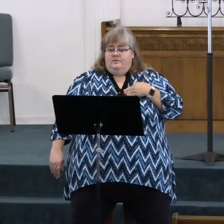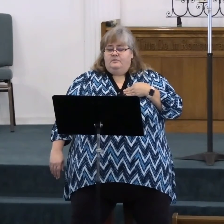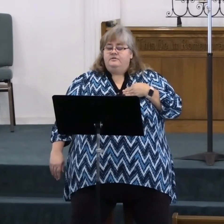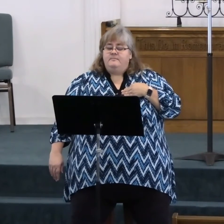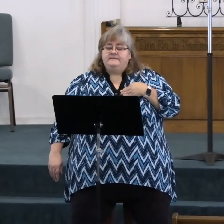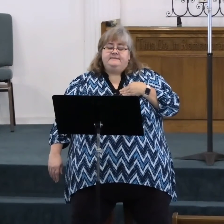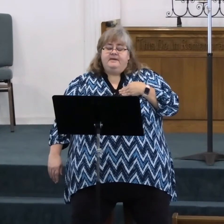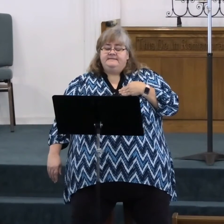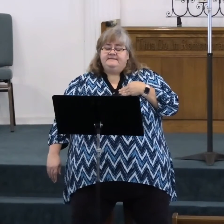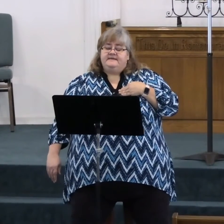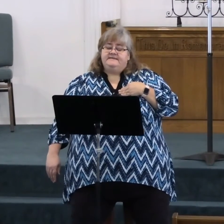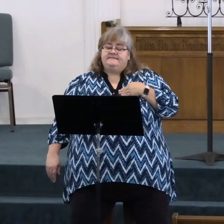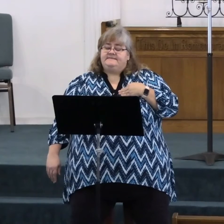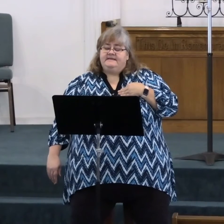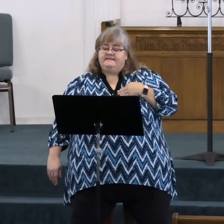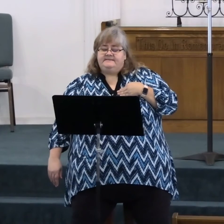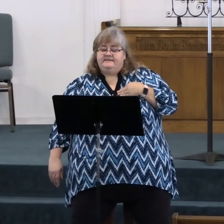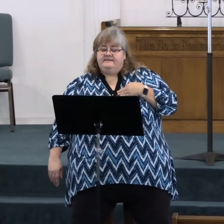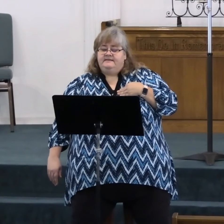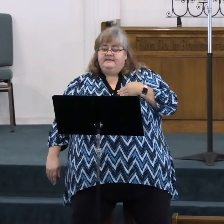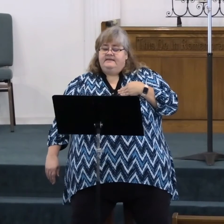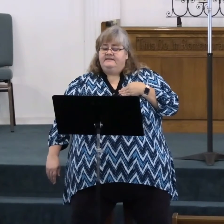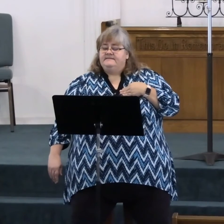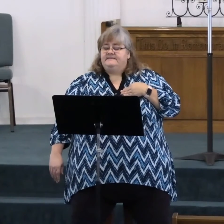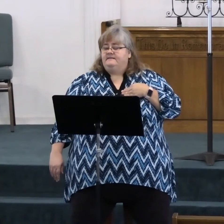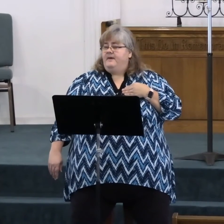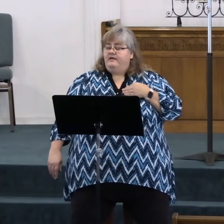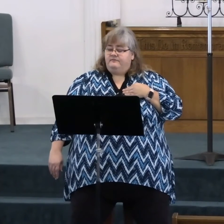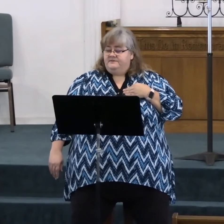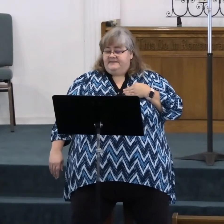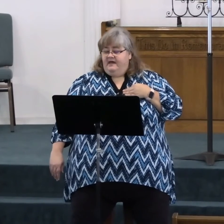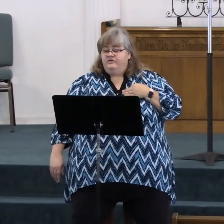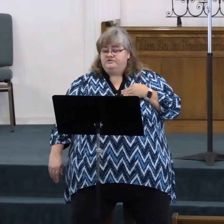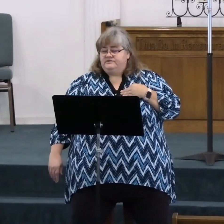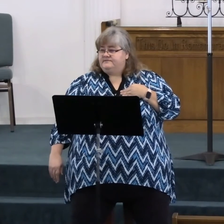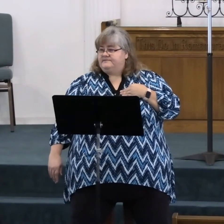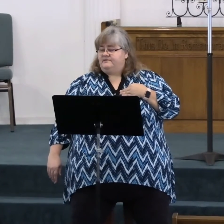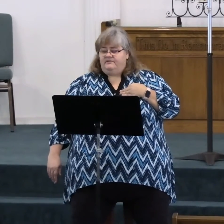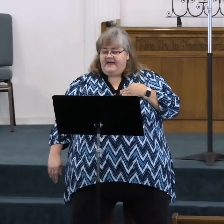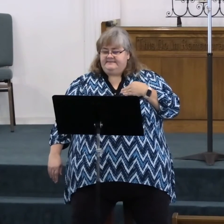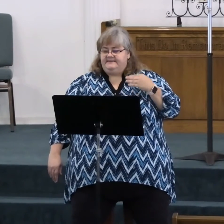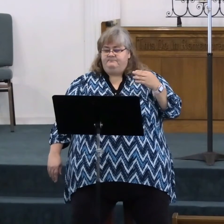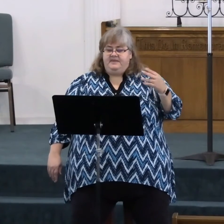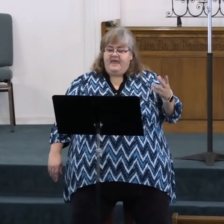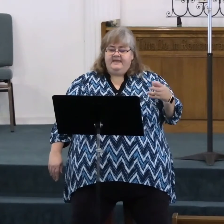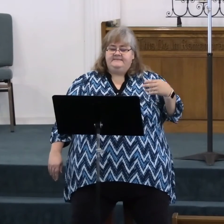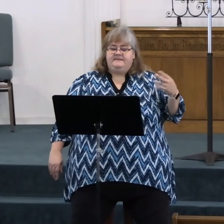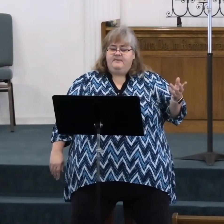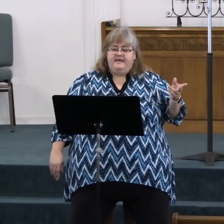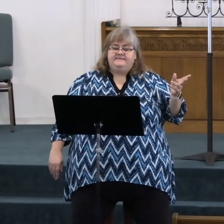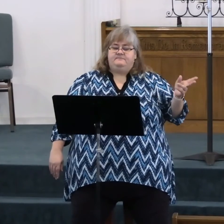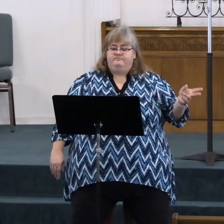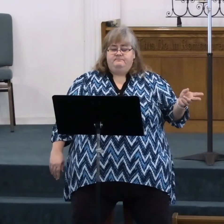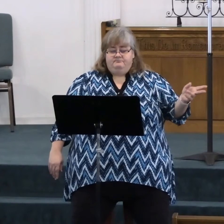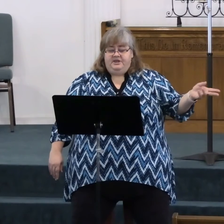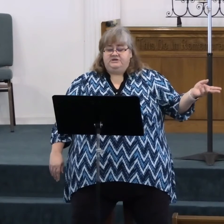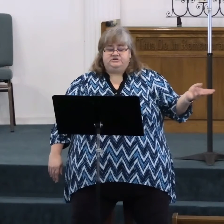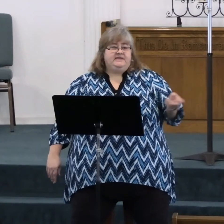One of the most amazing things is this. It isn't a matter of intelligence or scholastic BAs, MAs, and